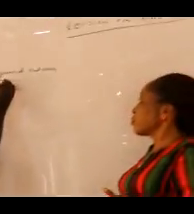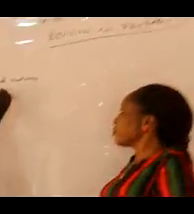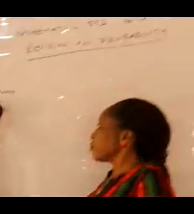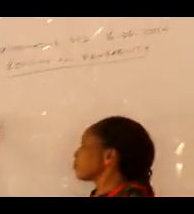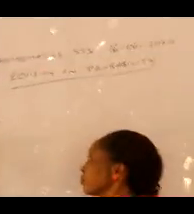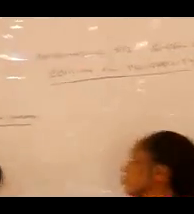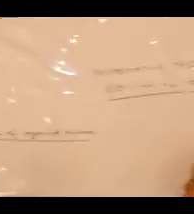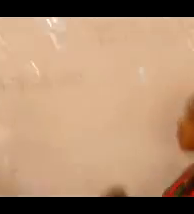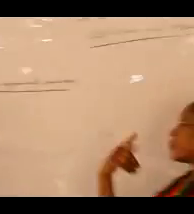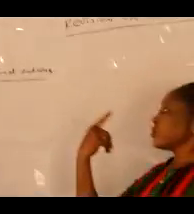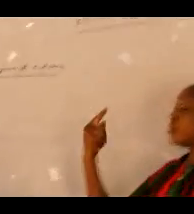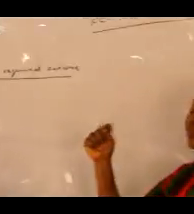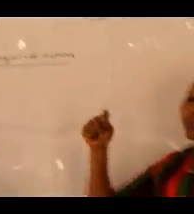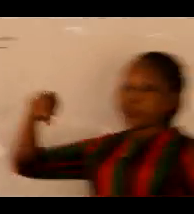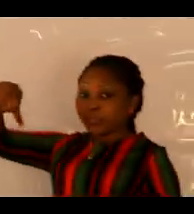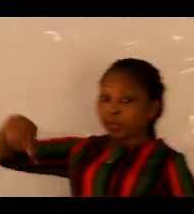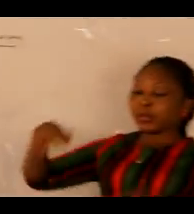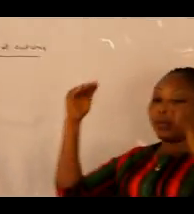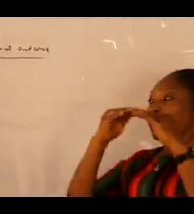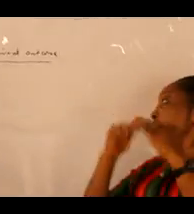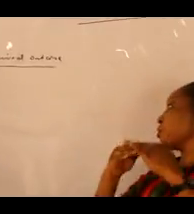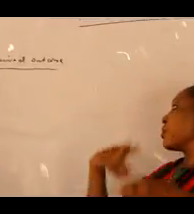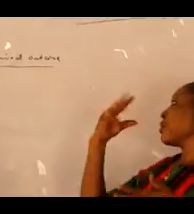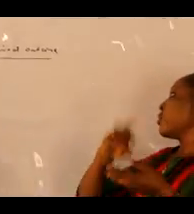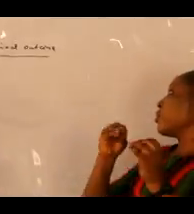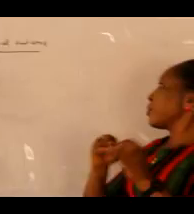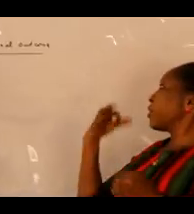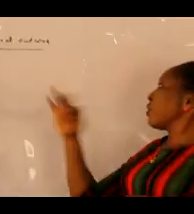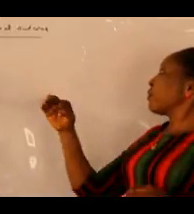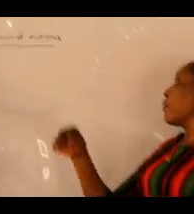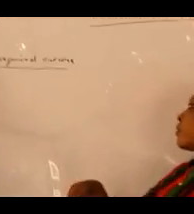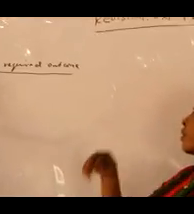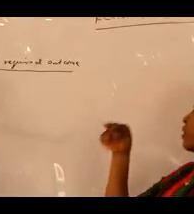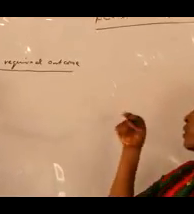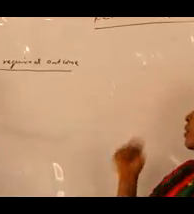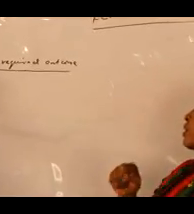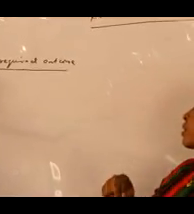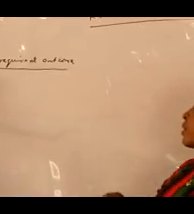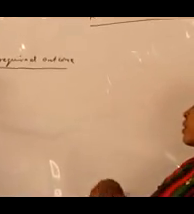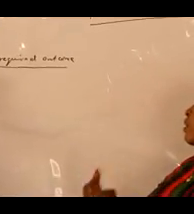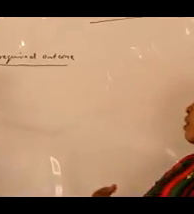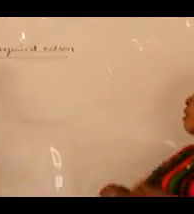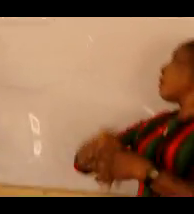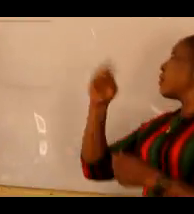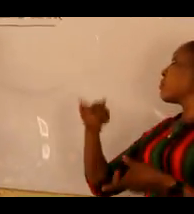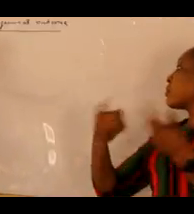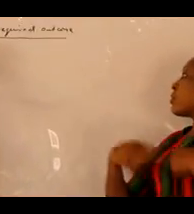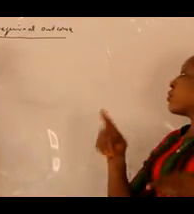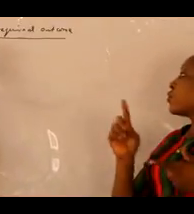The ratio of number of required outcome to number